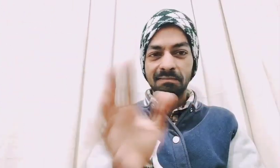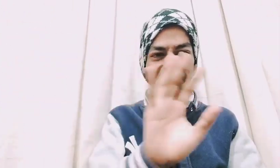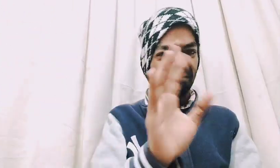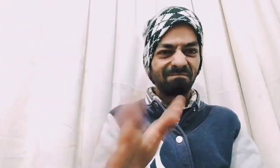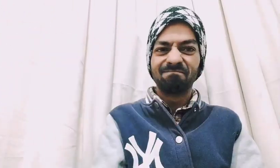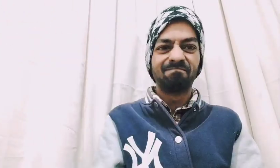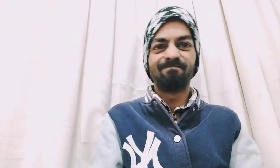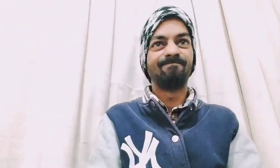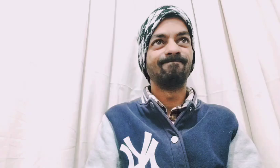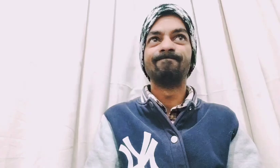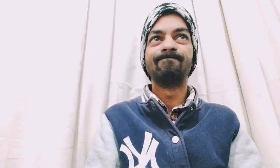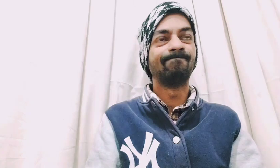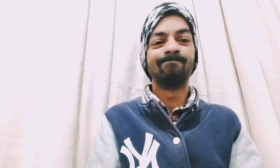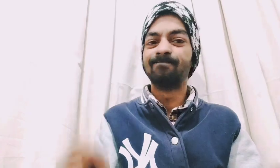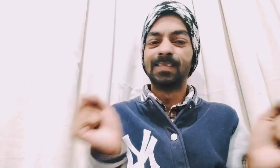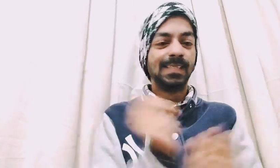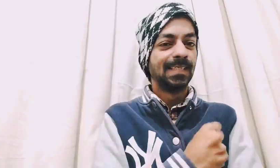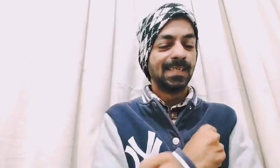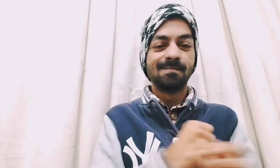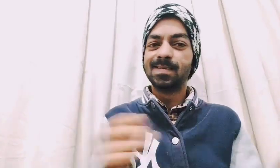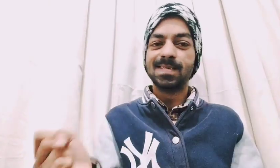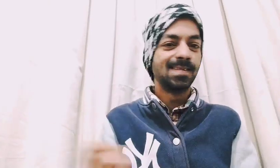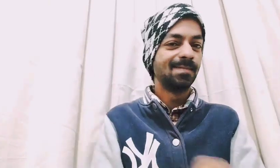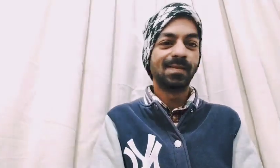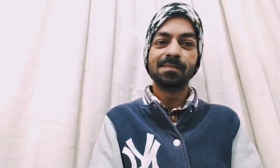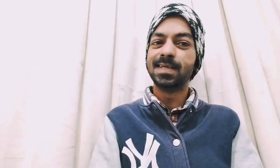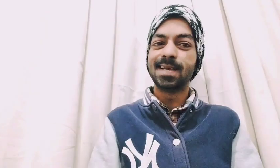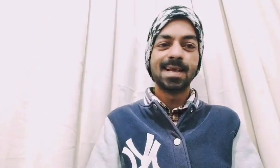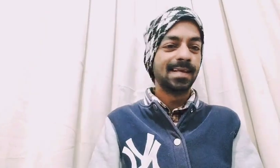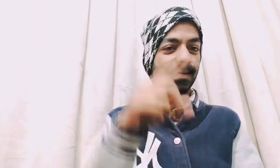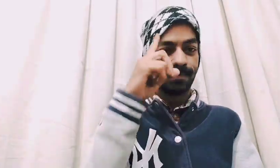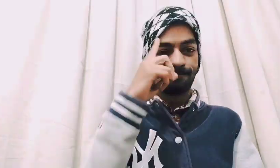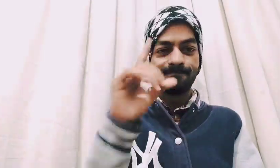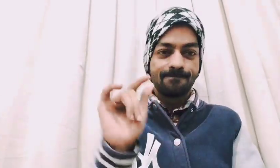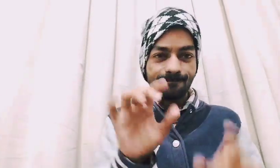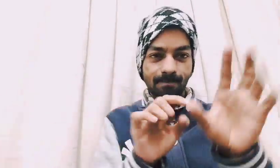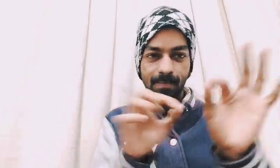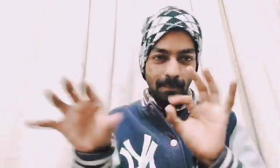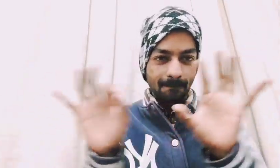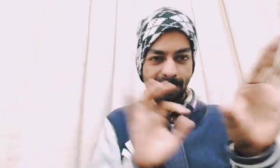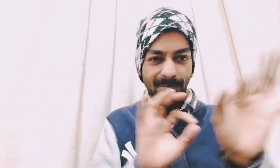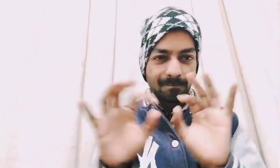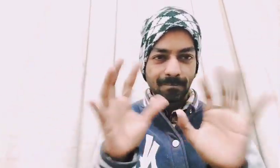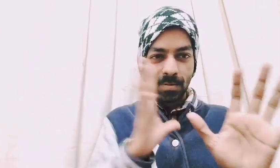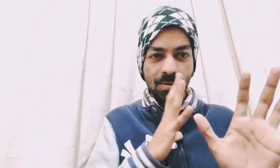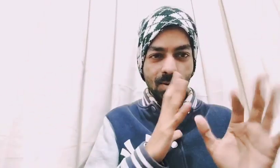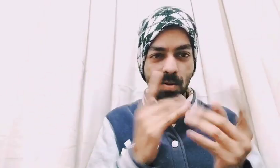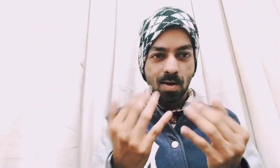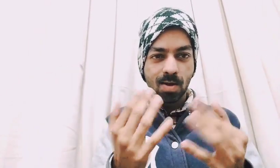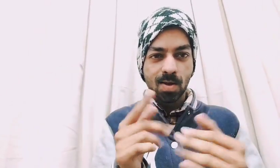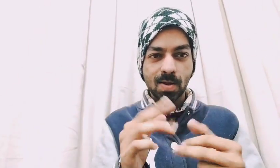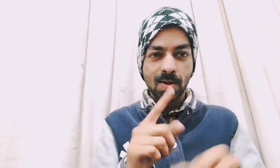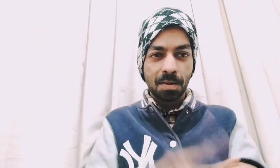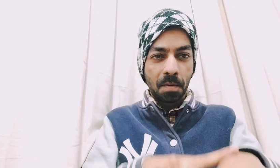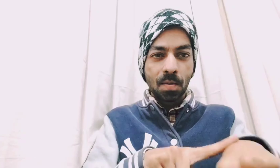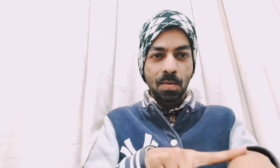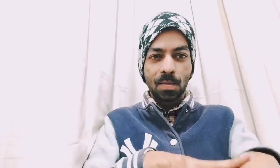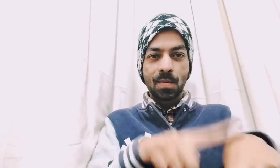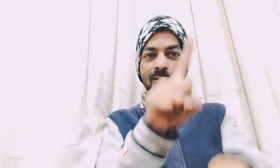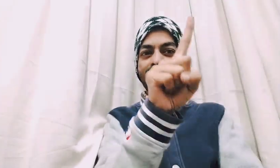scenario where a person encounters a snake and reacts with shock and fear. This is a common reaction, as many people